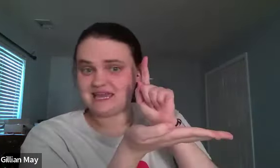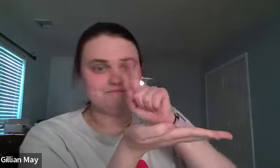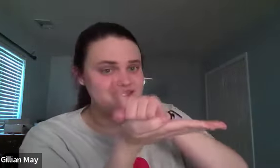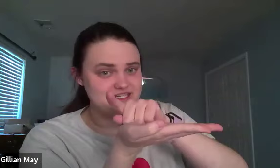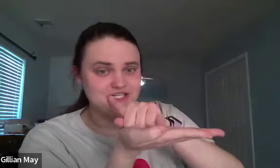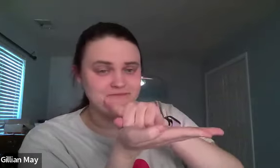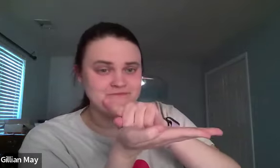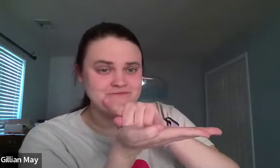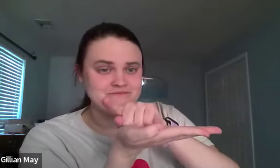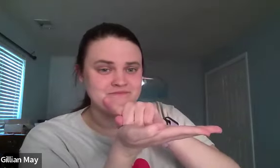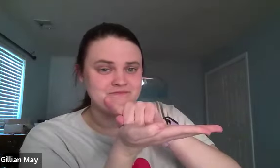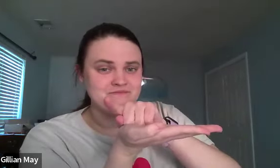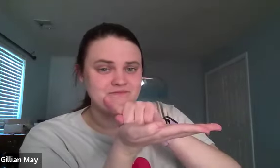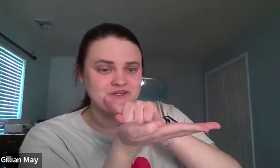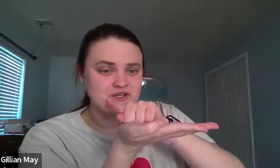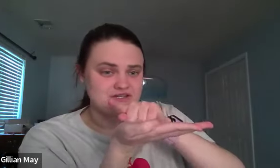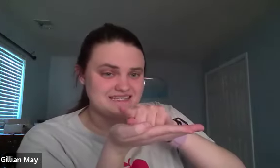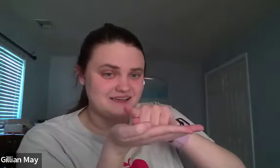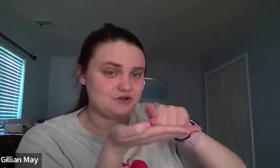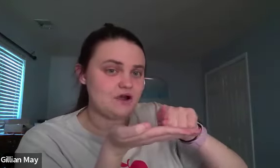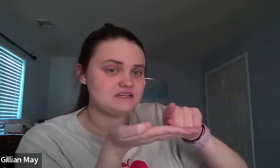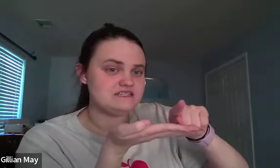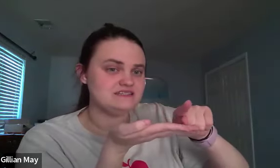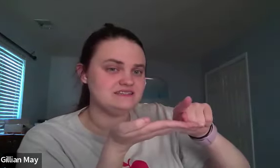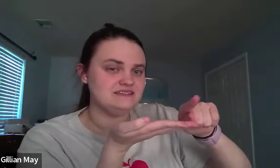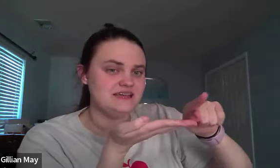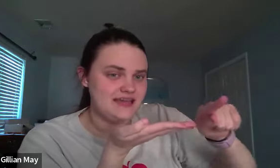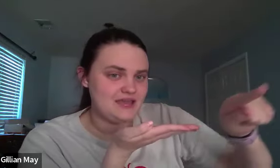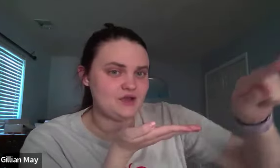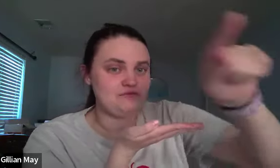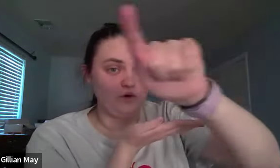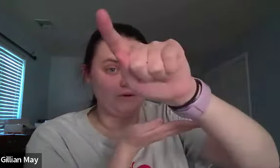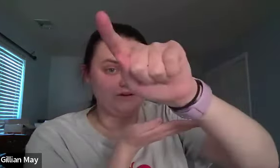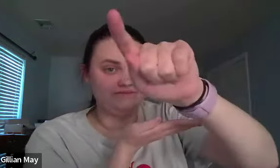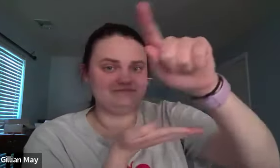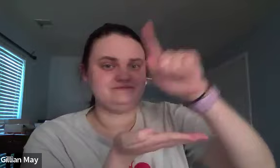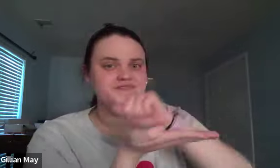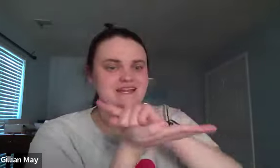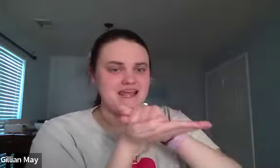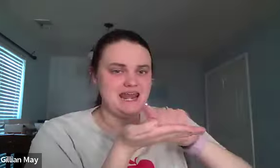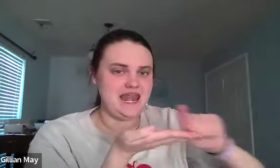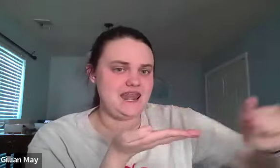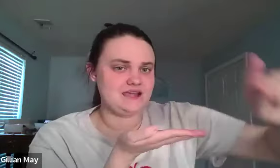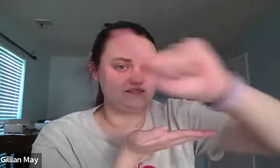same position. You're going to slide across and go forward. Next